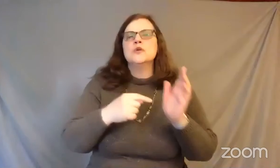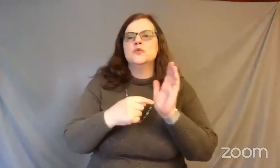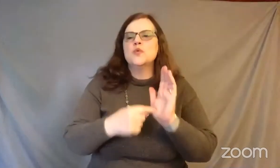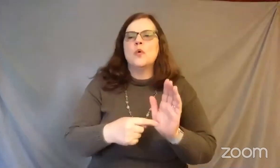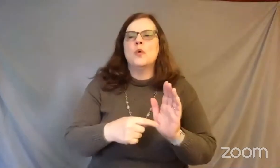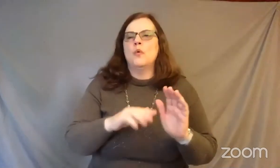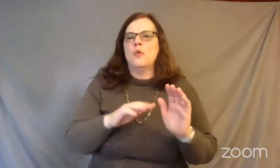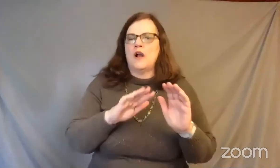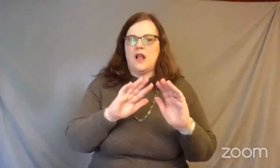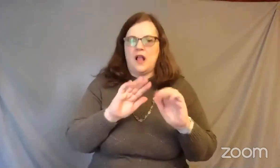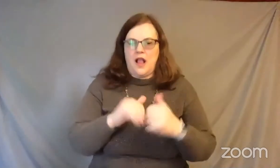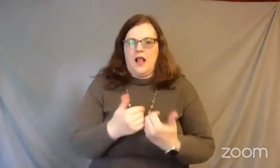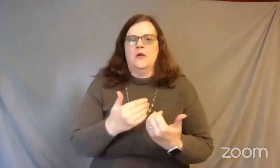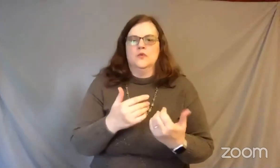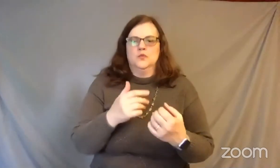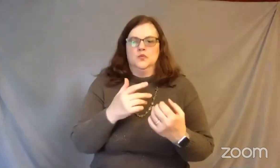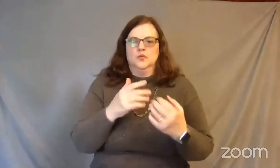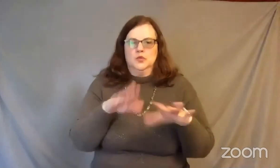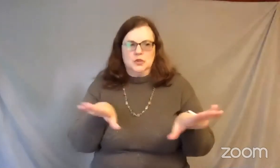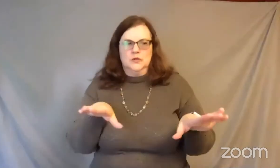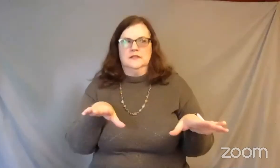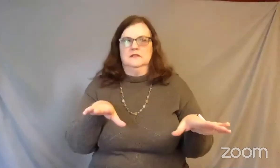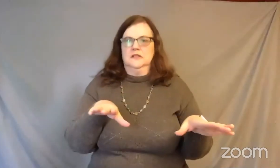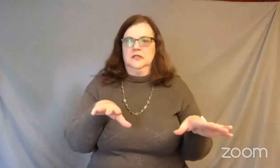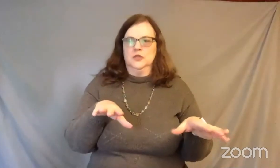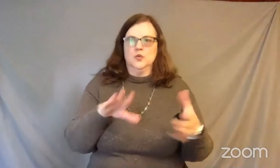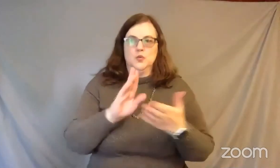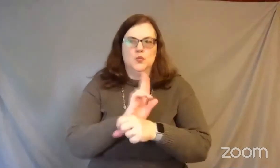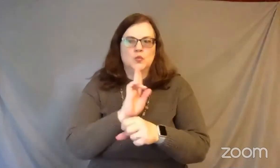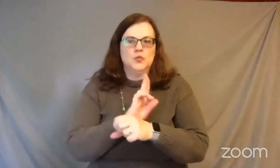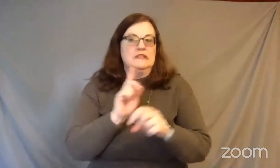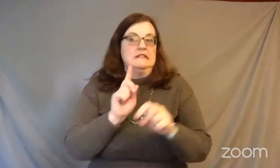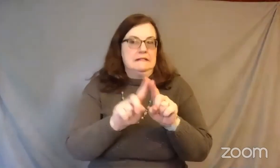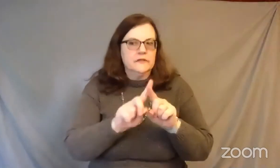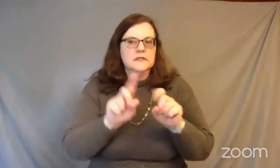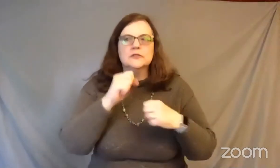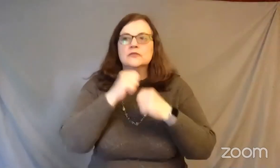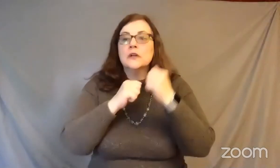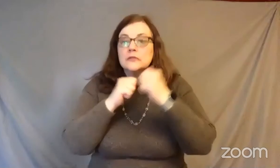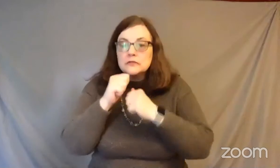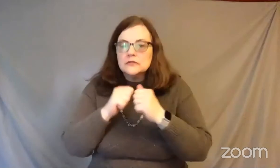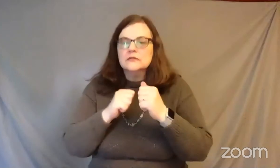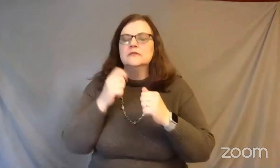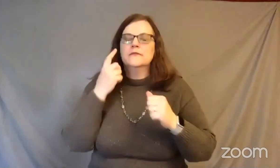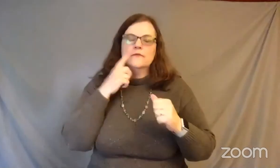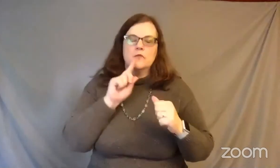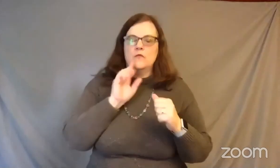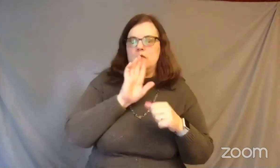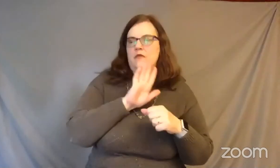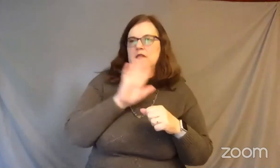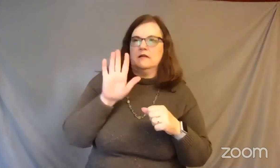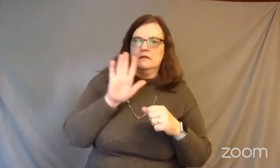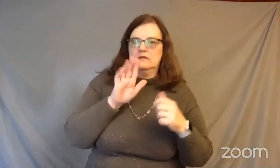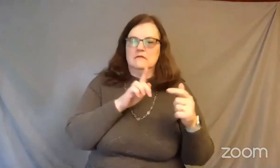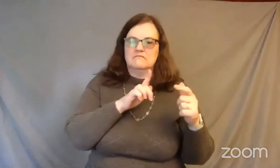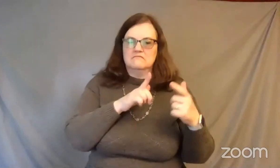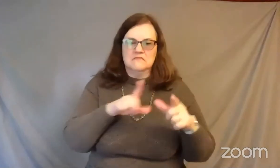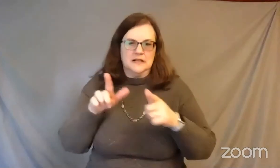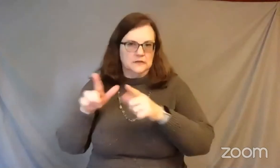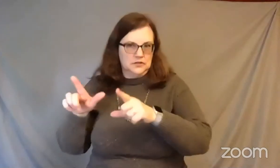And our example of the WH question shows the way that children who are acquiring these languages